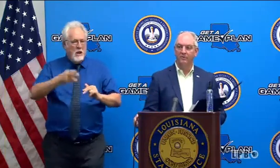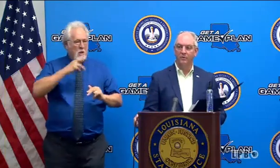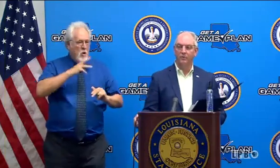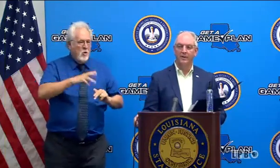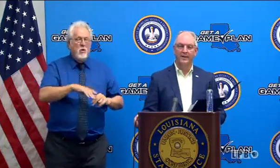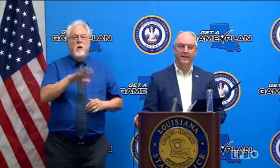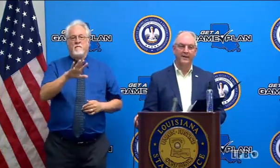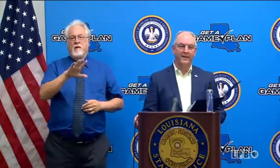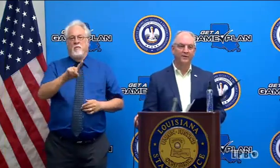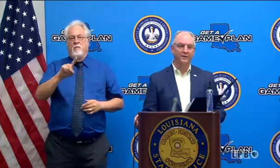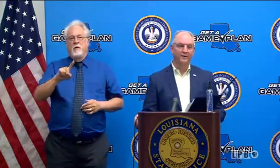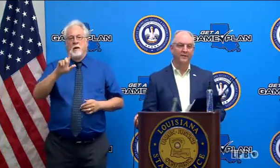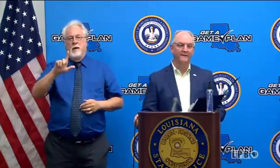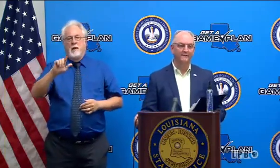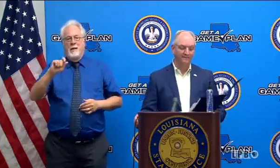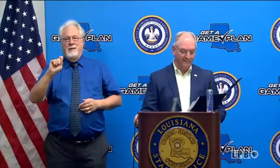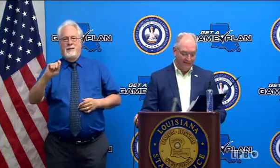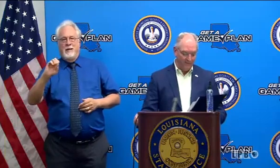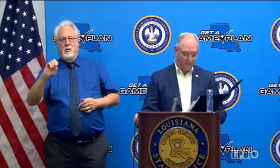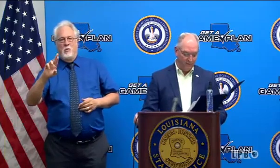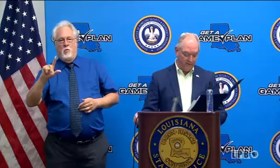to 511la.org,